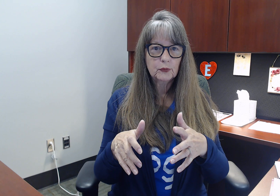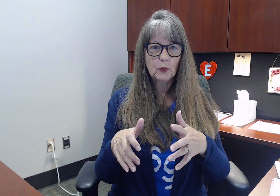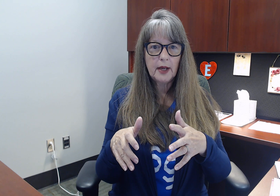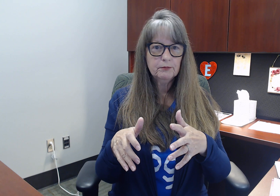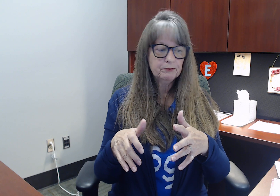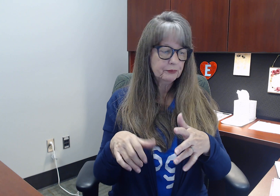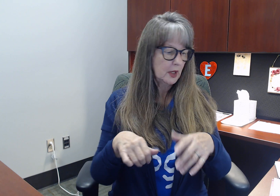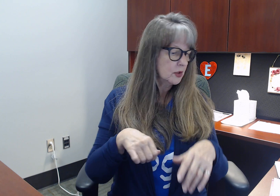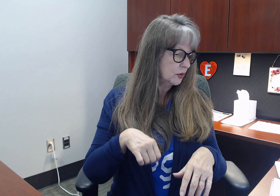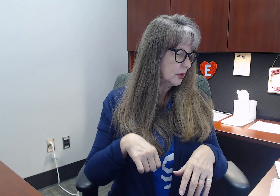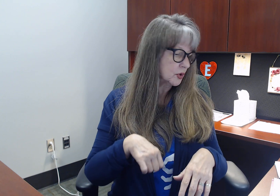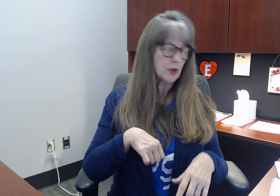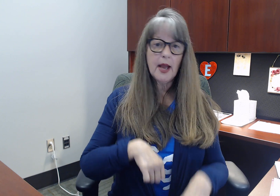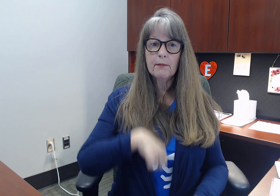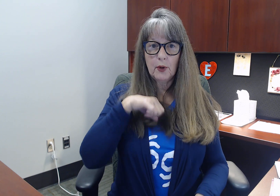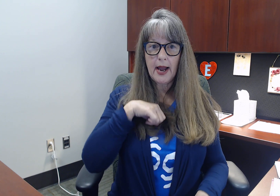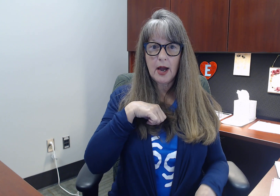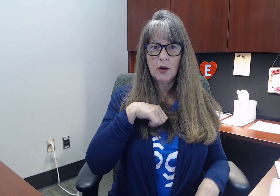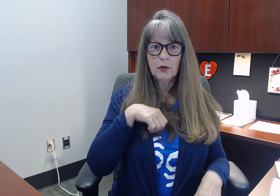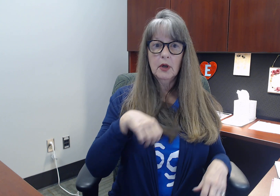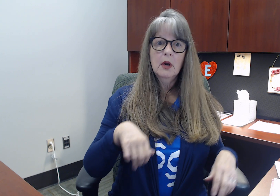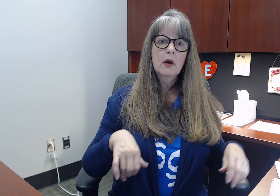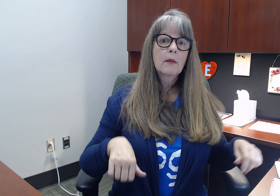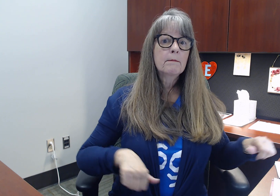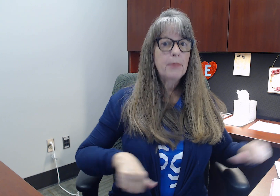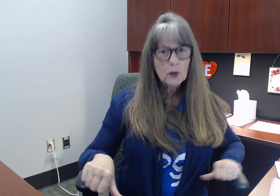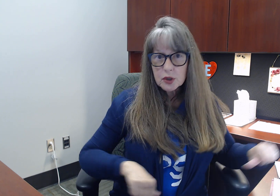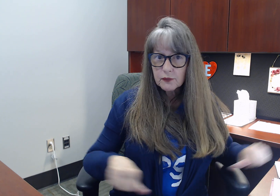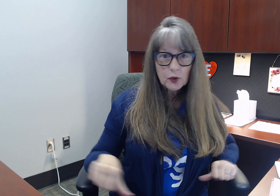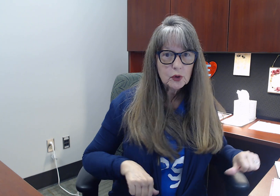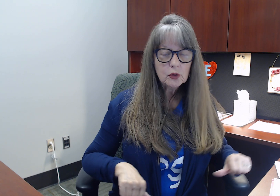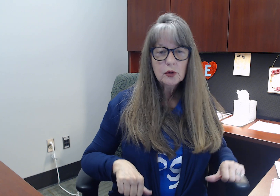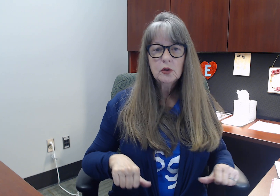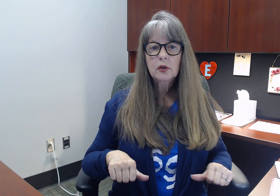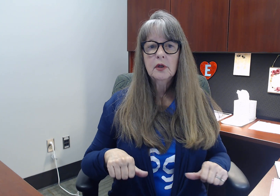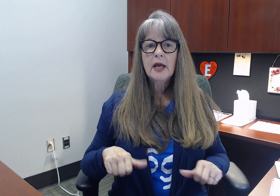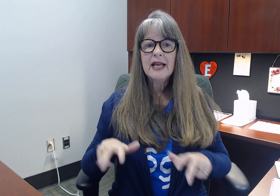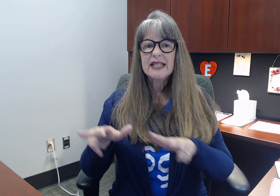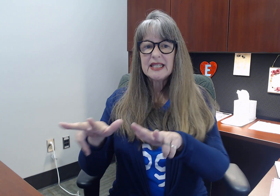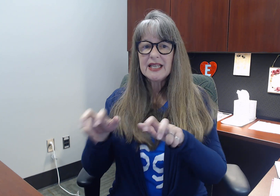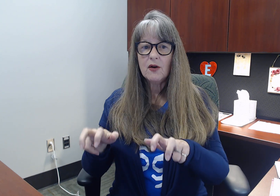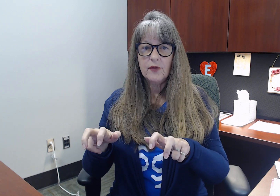right? So you can start out proud, boastful, and selfish.